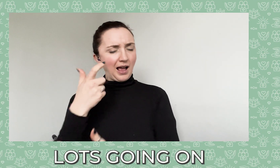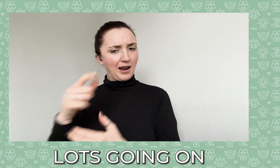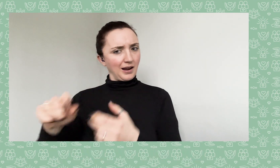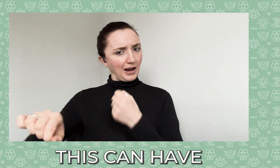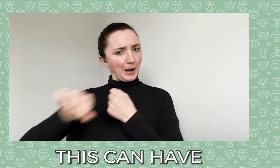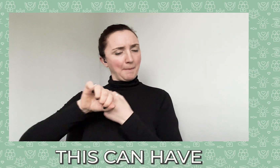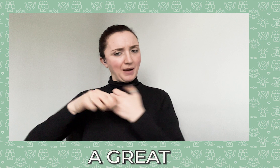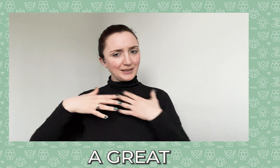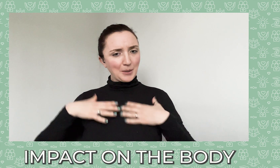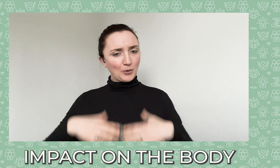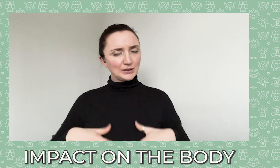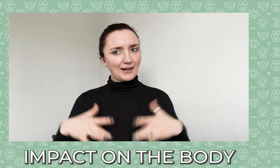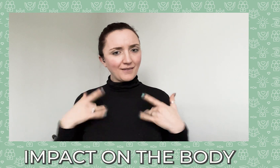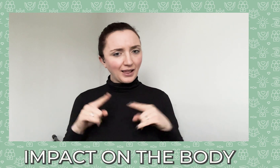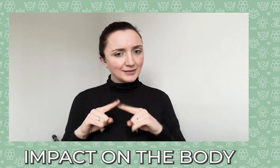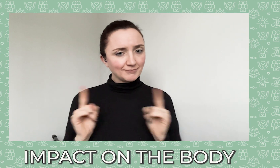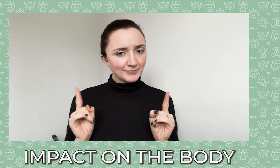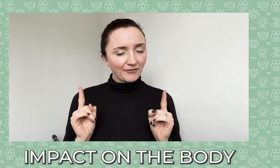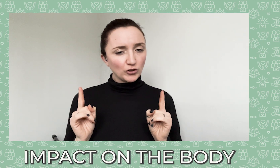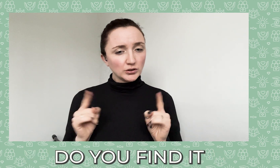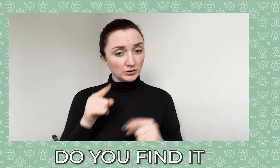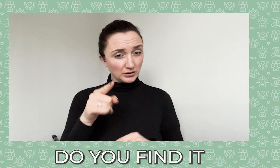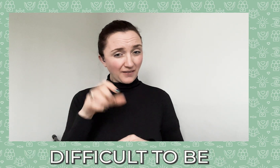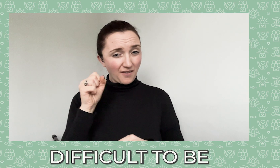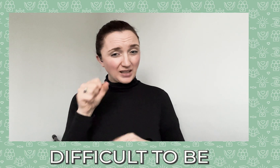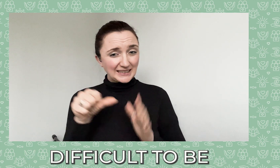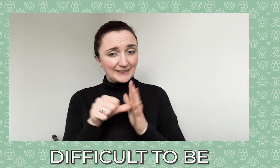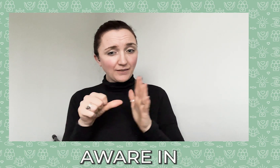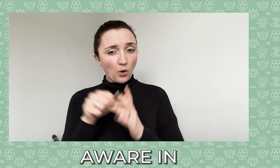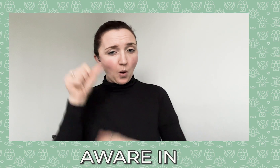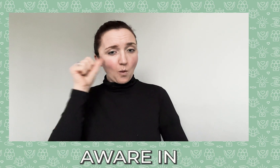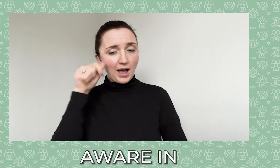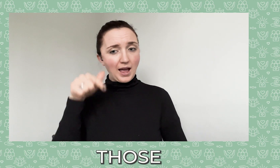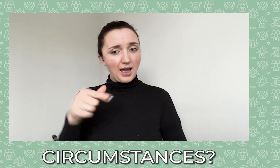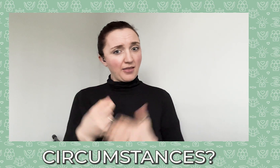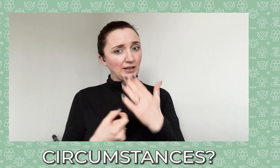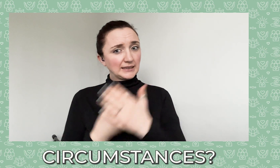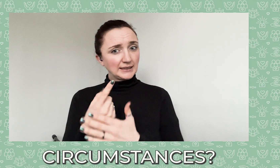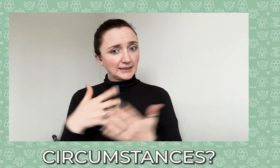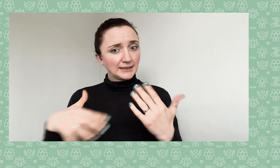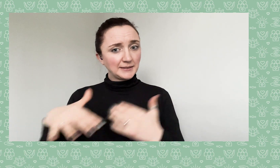This can have a great impact on the body. Do you find it difficult to be aware in those circumstances?